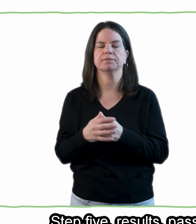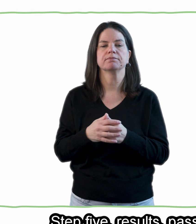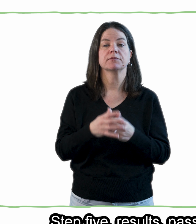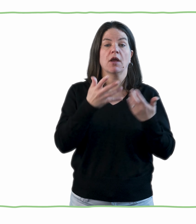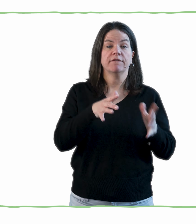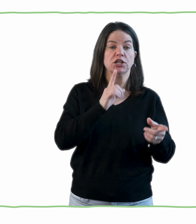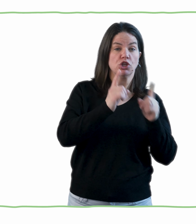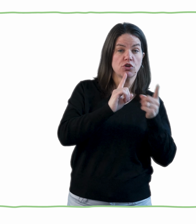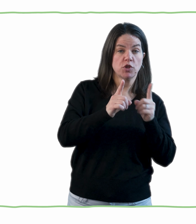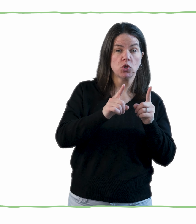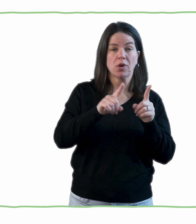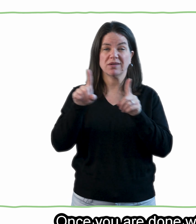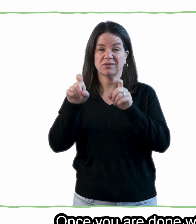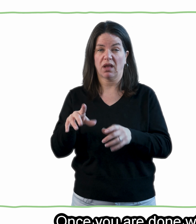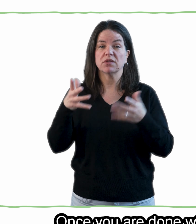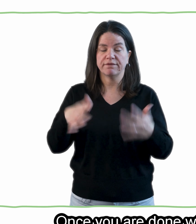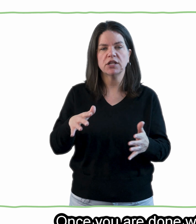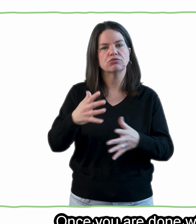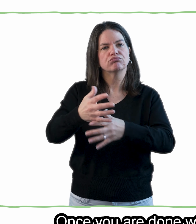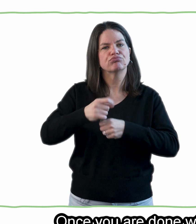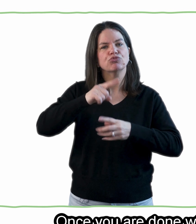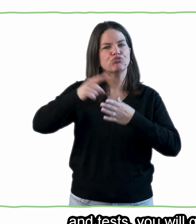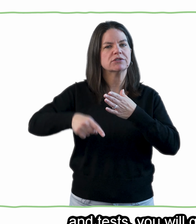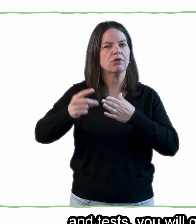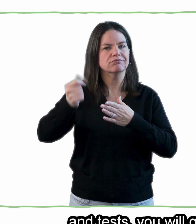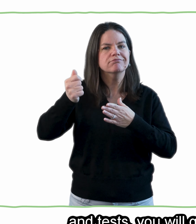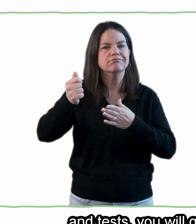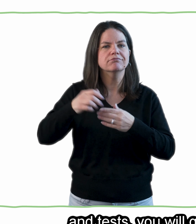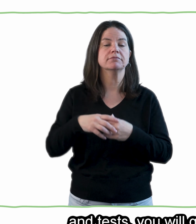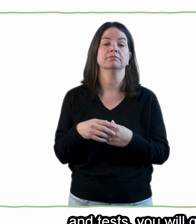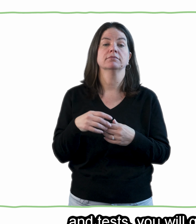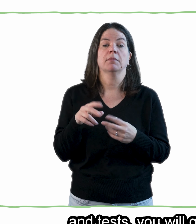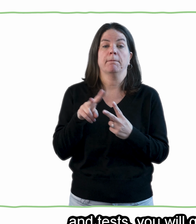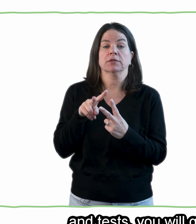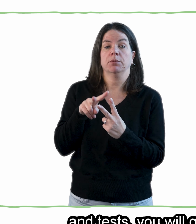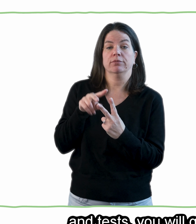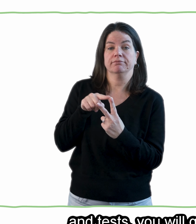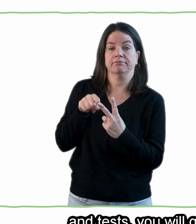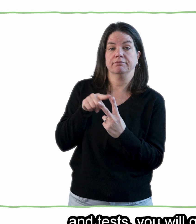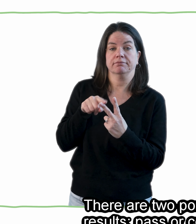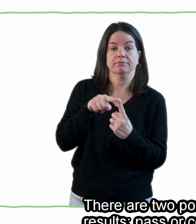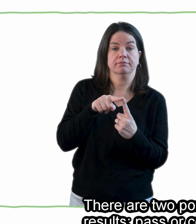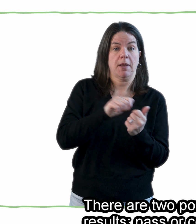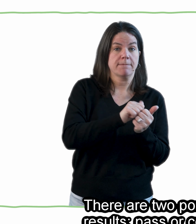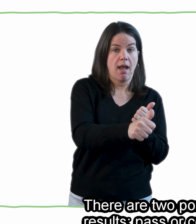continuation. Once you are done with the interview and tests, you will get the results. There are two